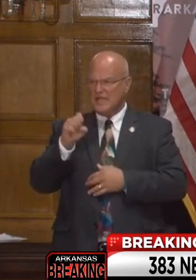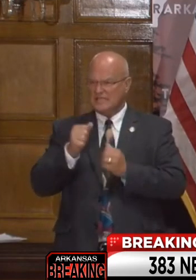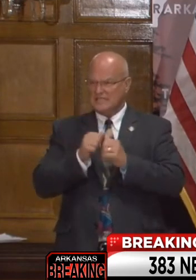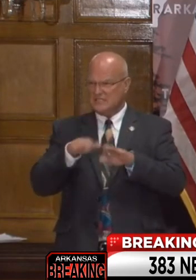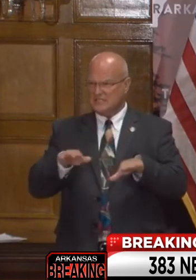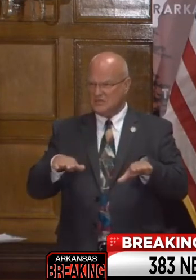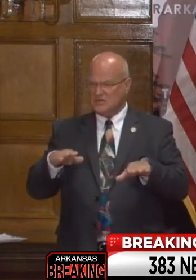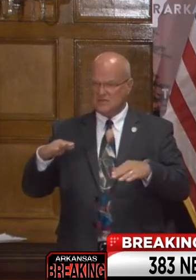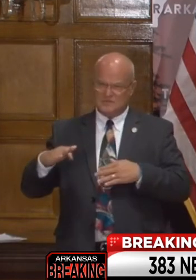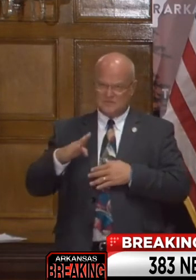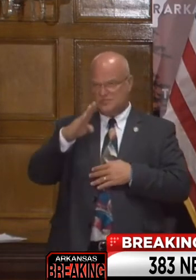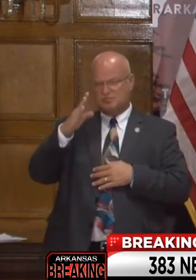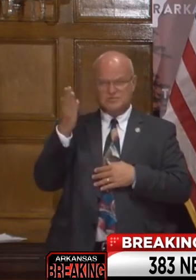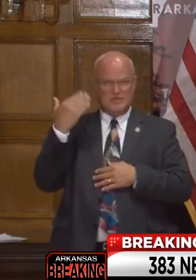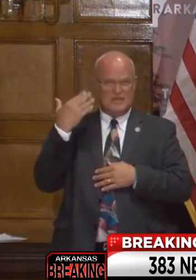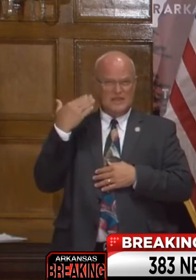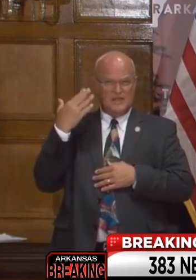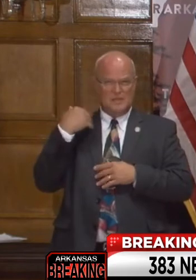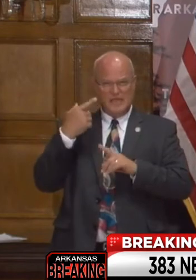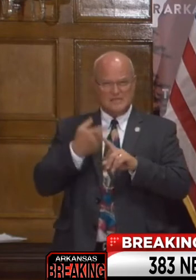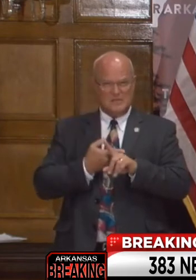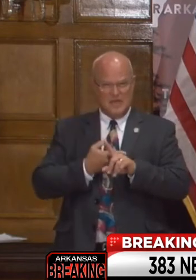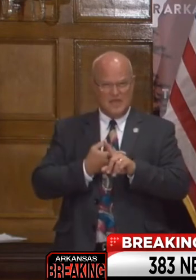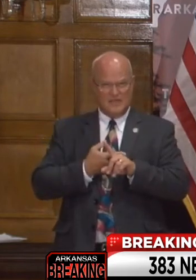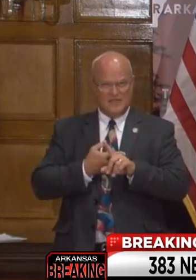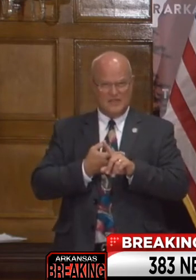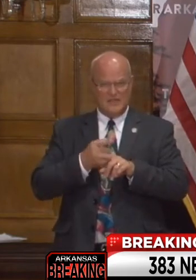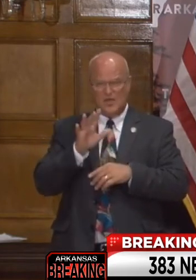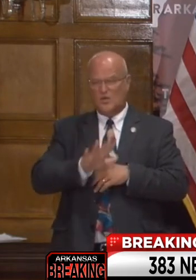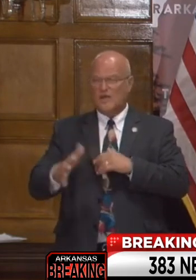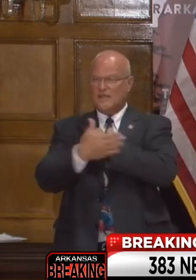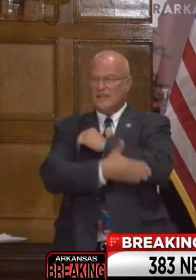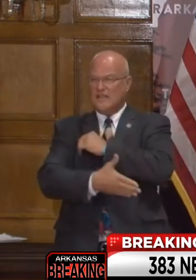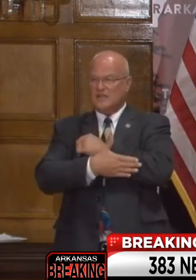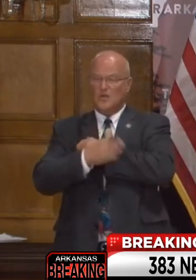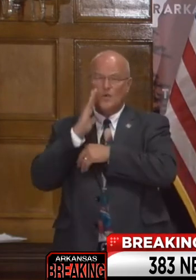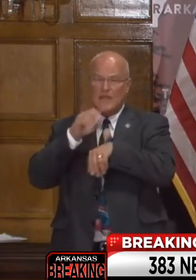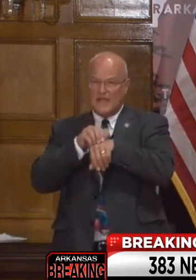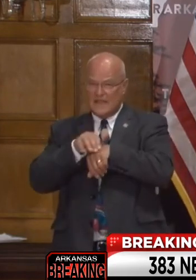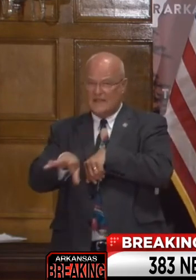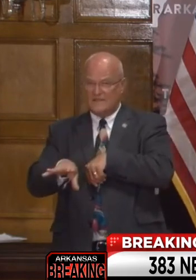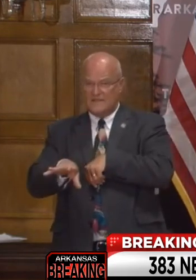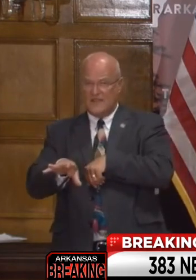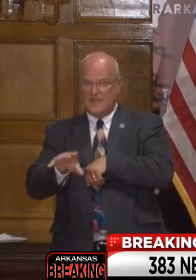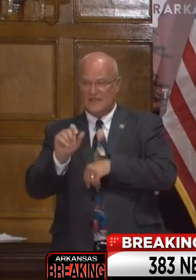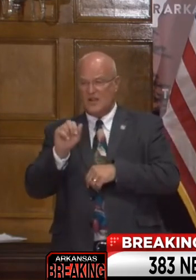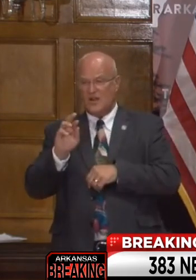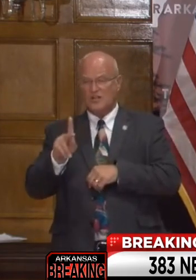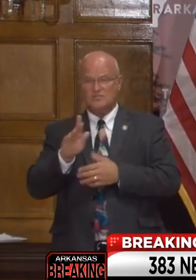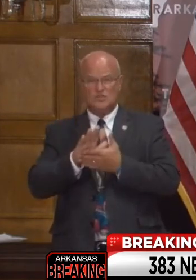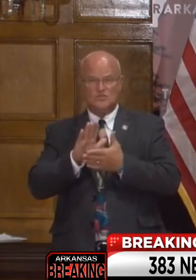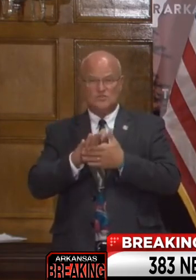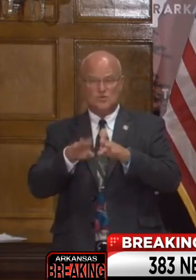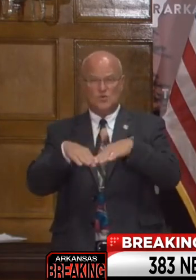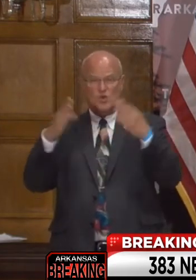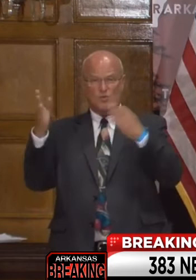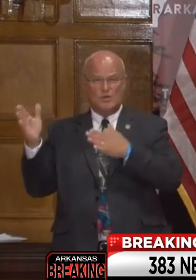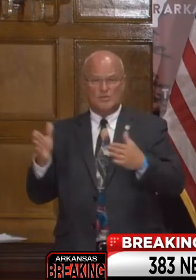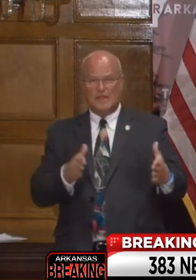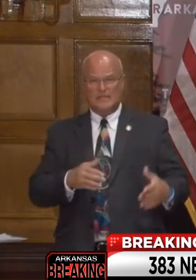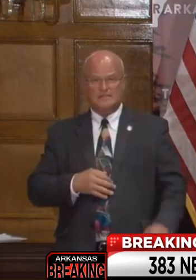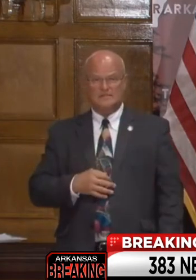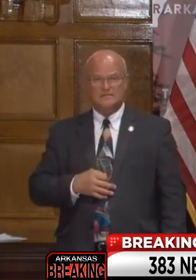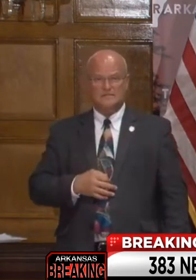children spiking over the last month across the country, will that affect Arkansas's school reopening plan?